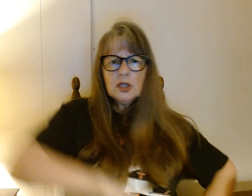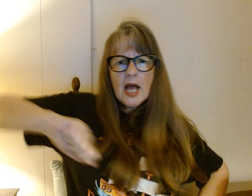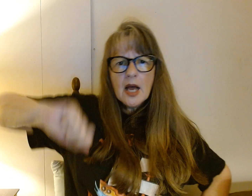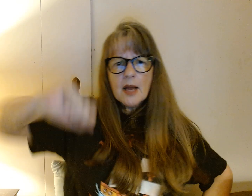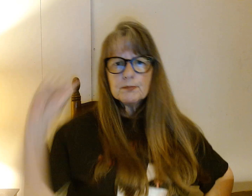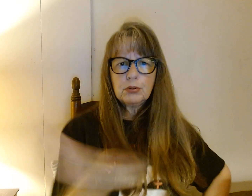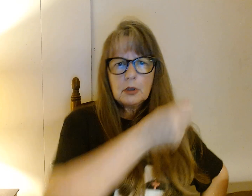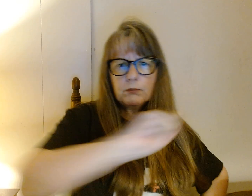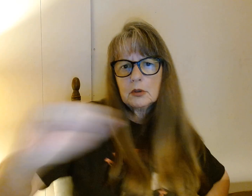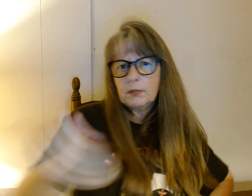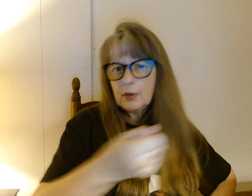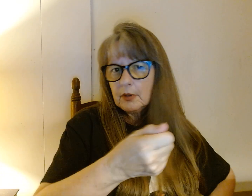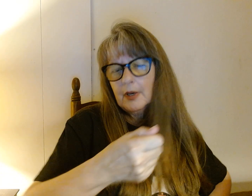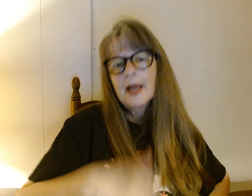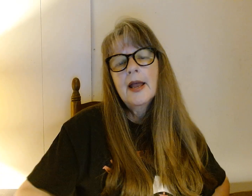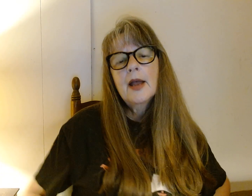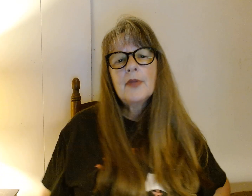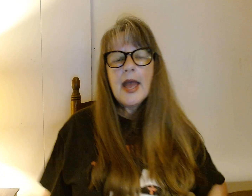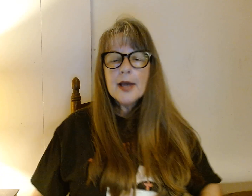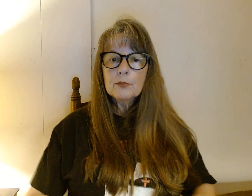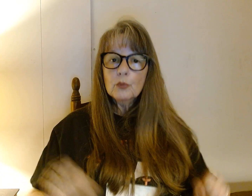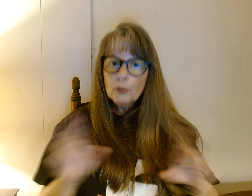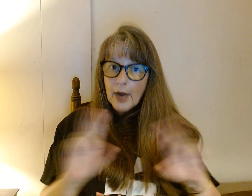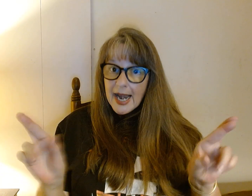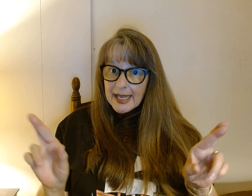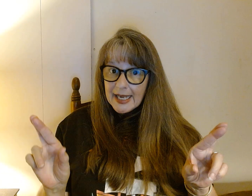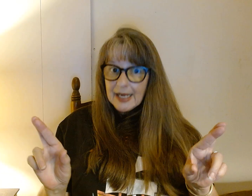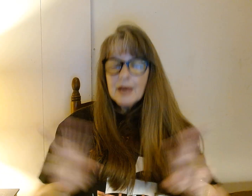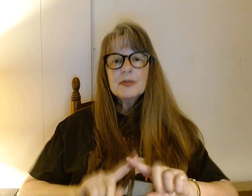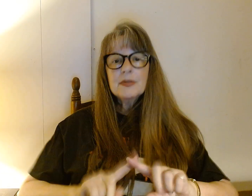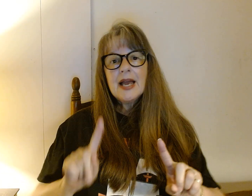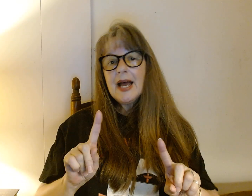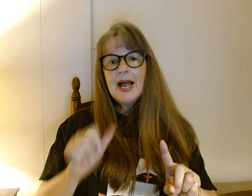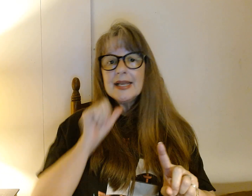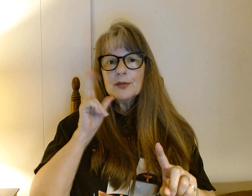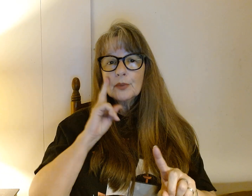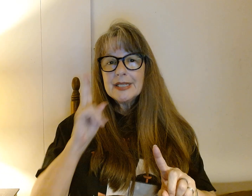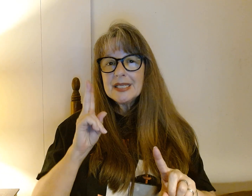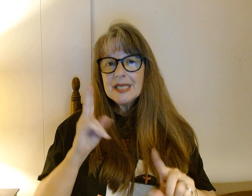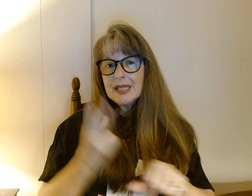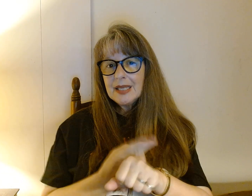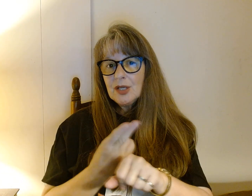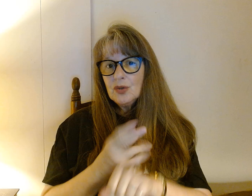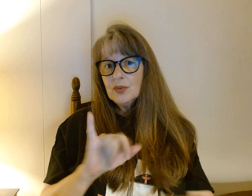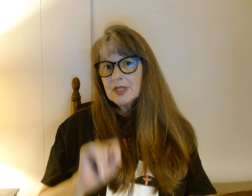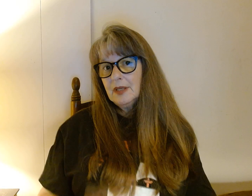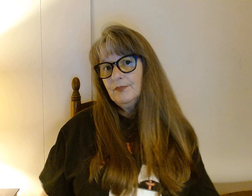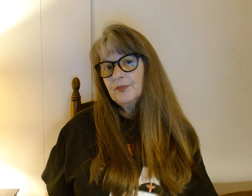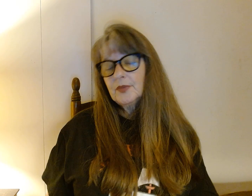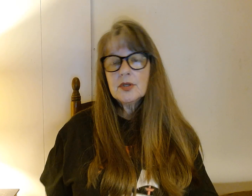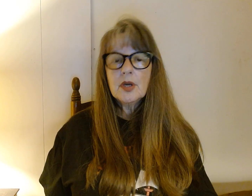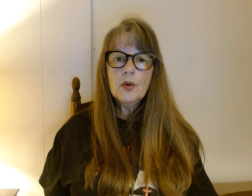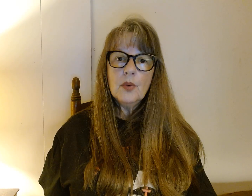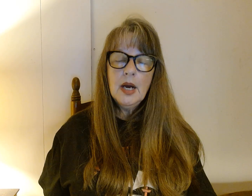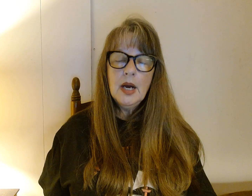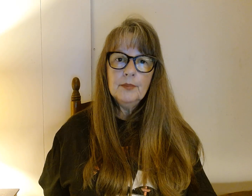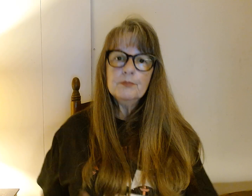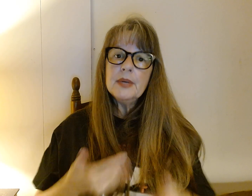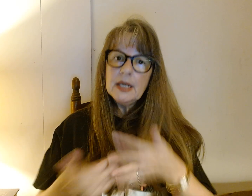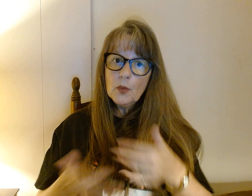clubs. They had them ready, but I didn't really see that they used it. So, but anyway, so